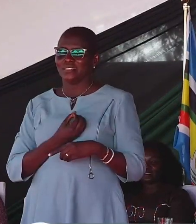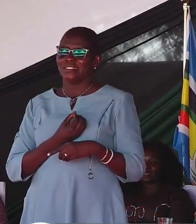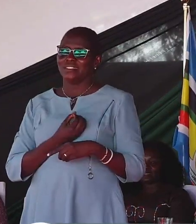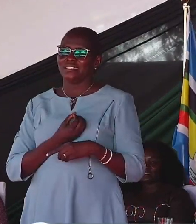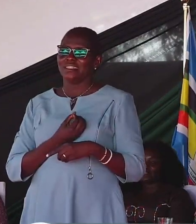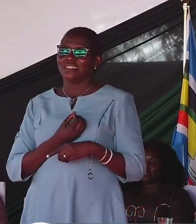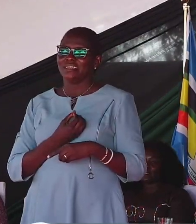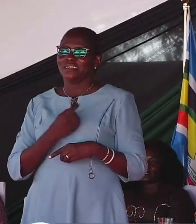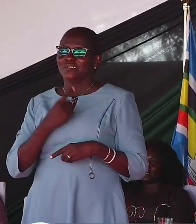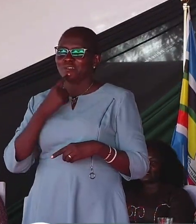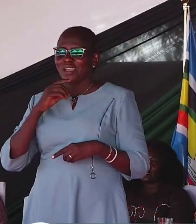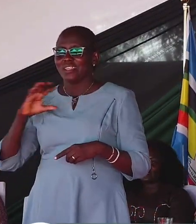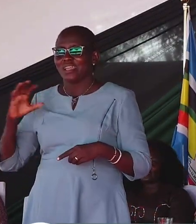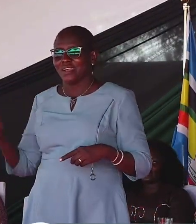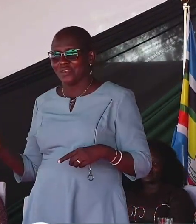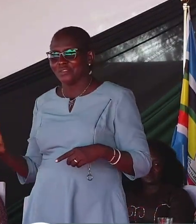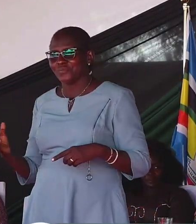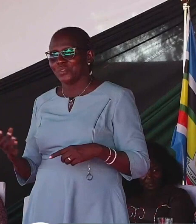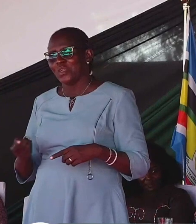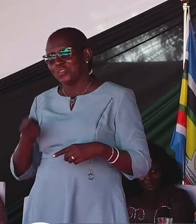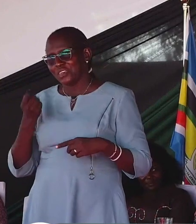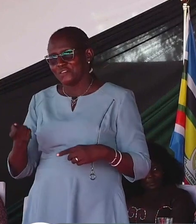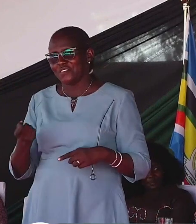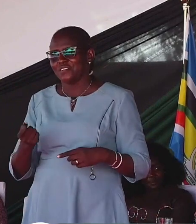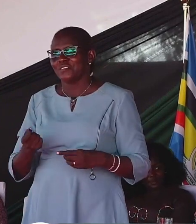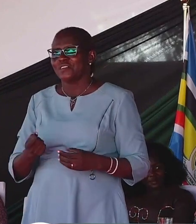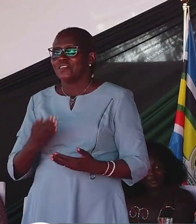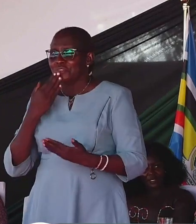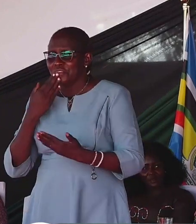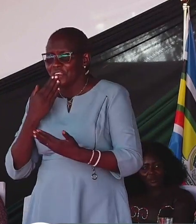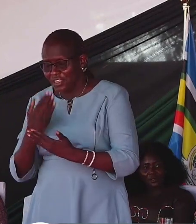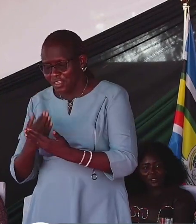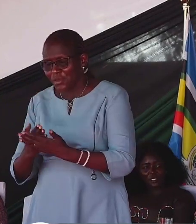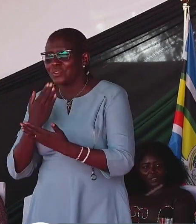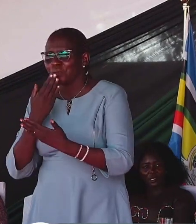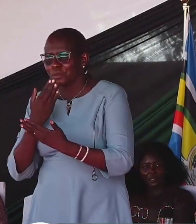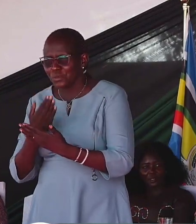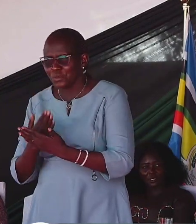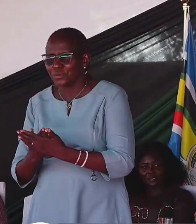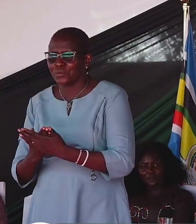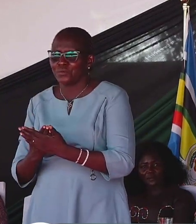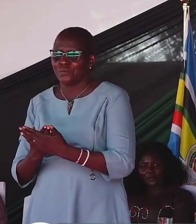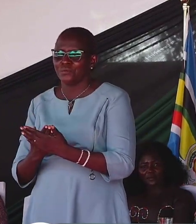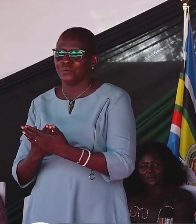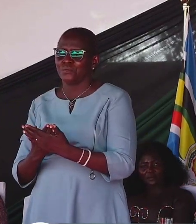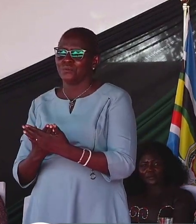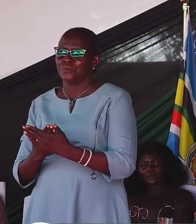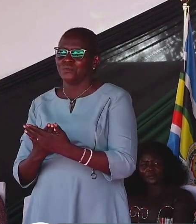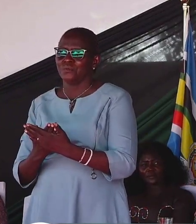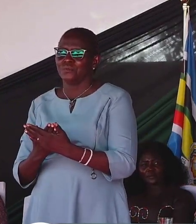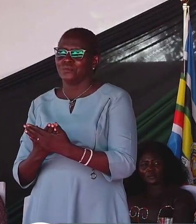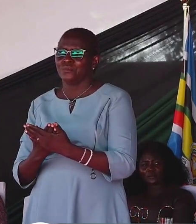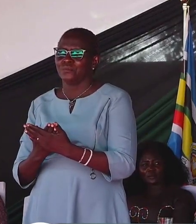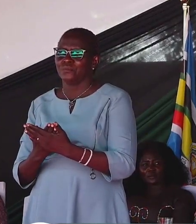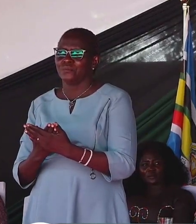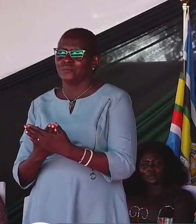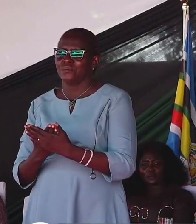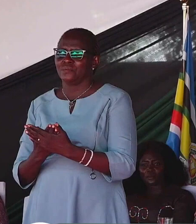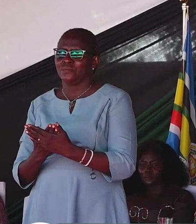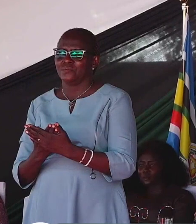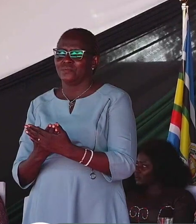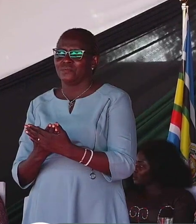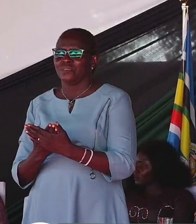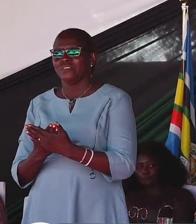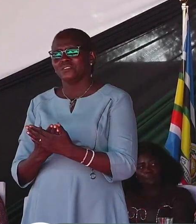County. I think with those few remarks, I want to say thank you, and that I think now you people are